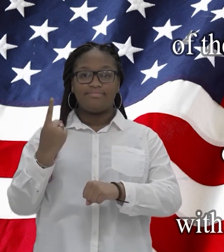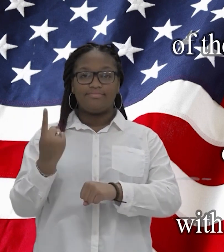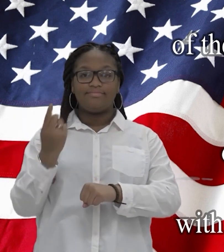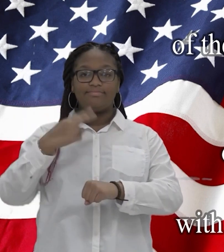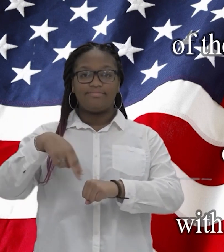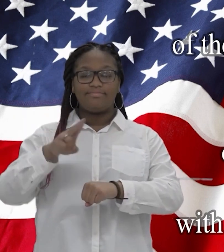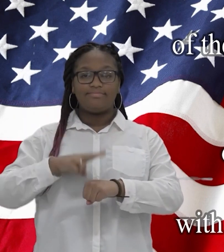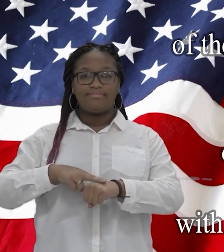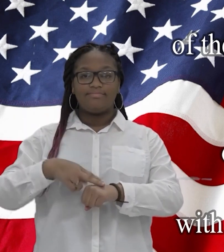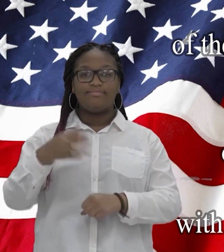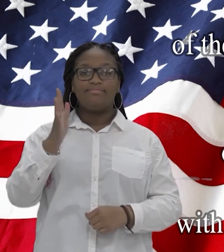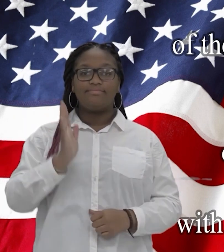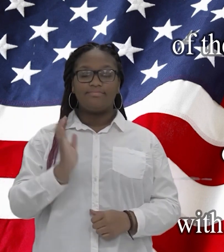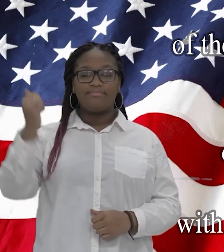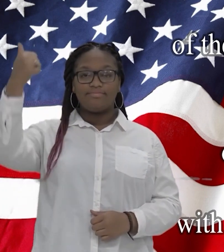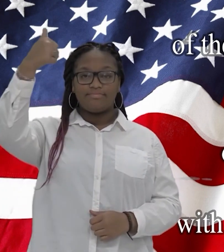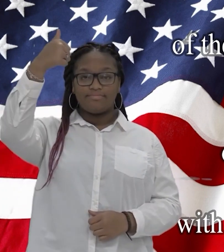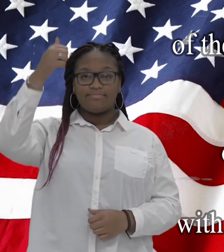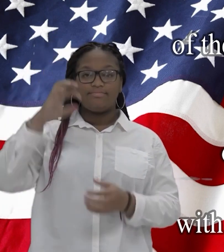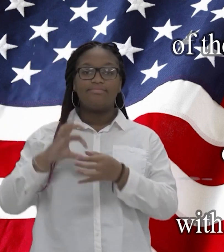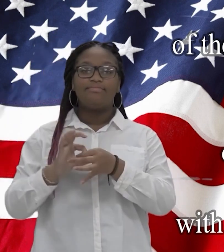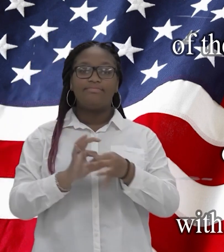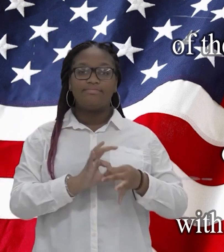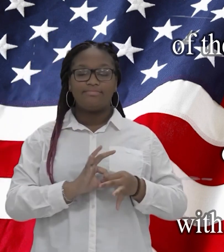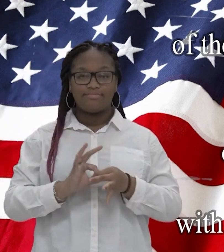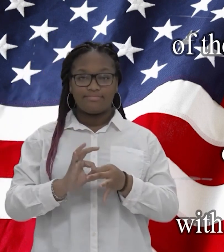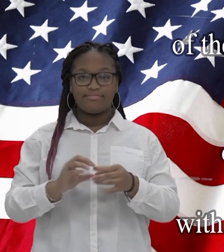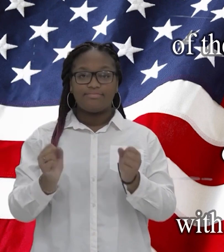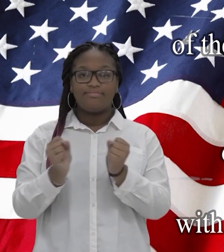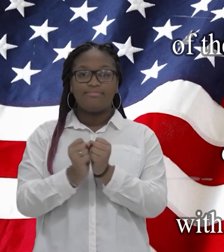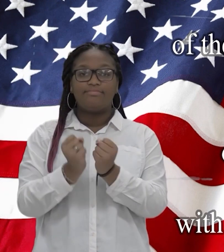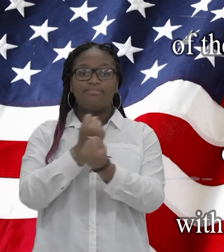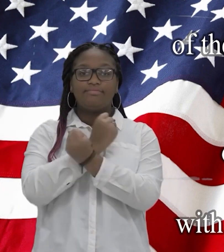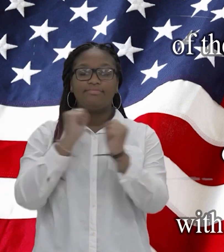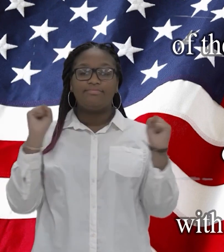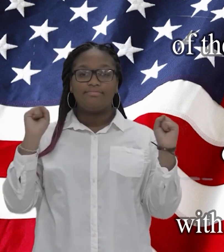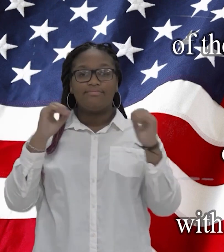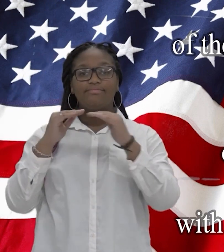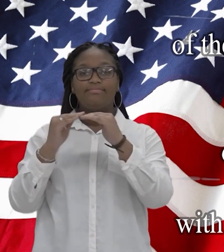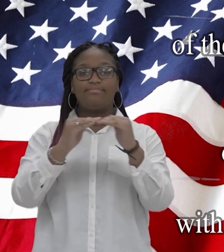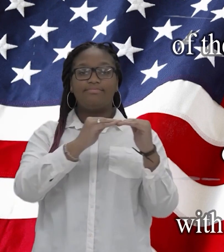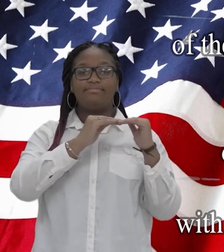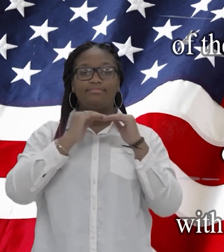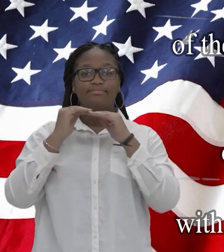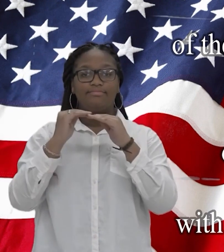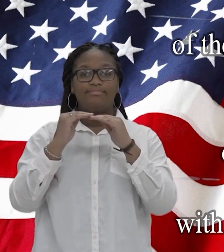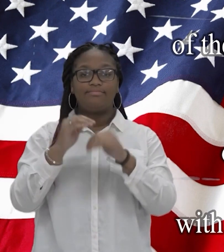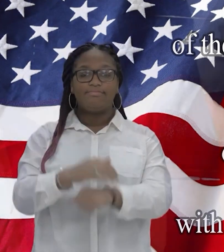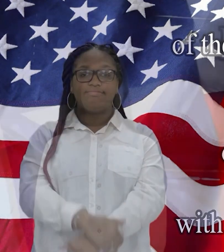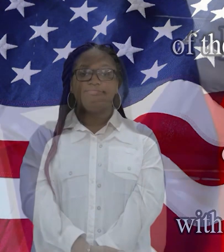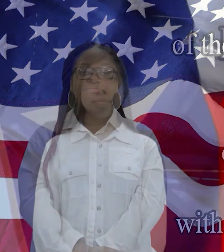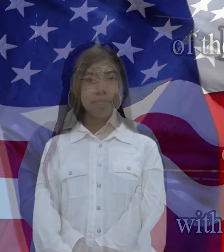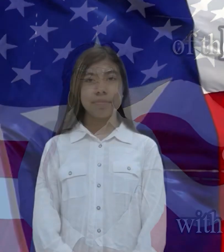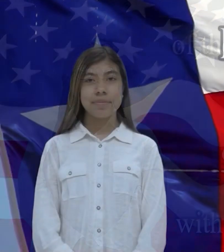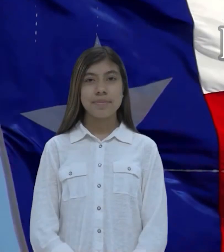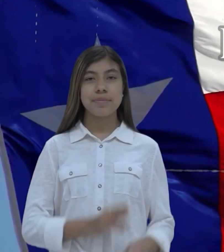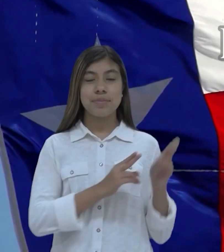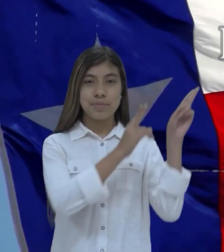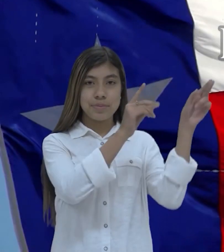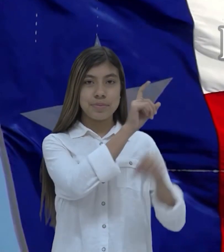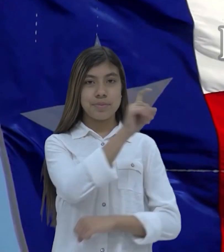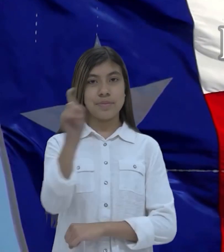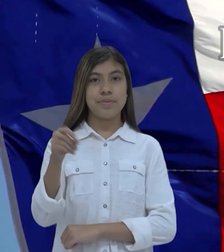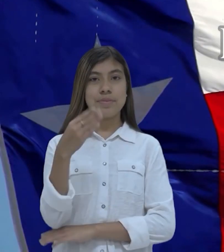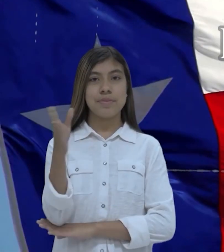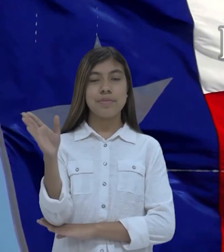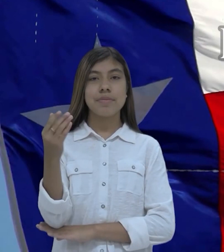stands, one nation, under God, indivisible, with liberty and justice for all. Honor